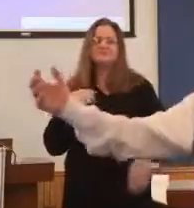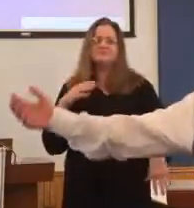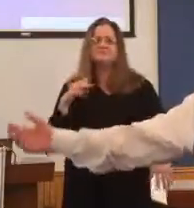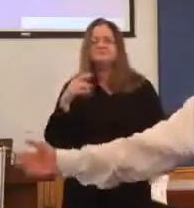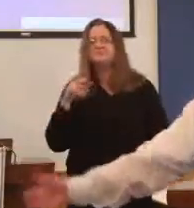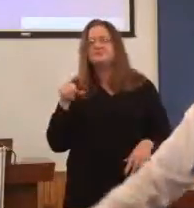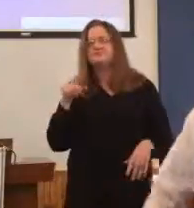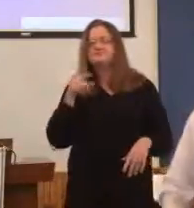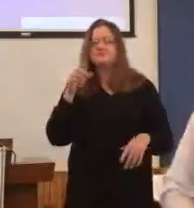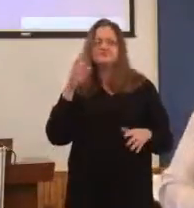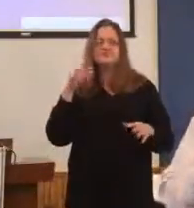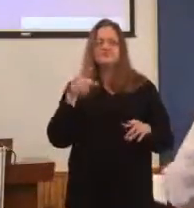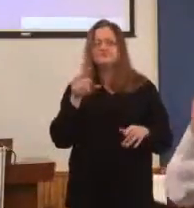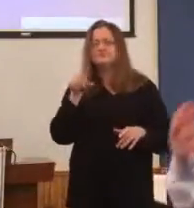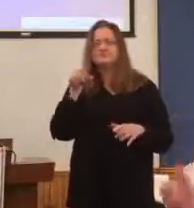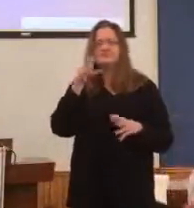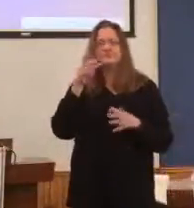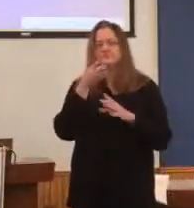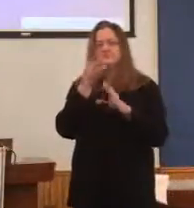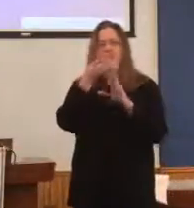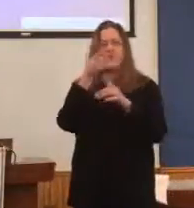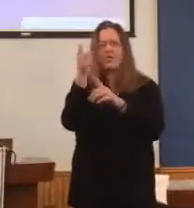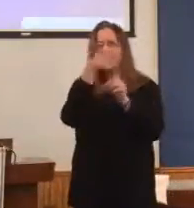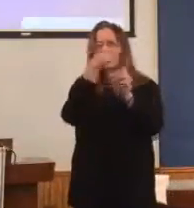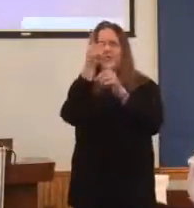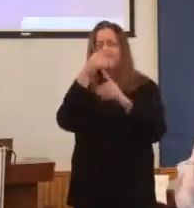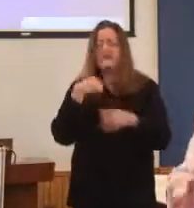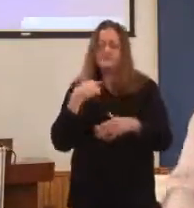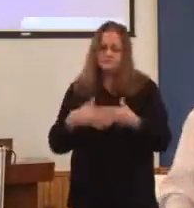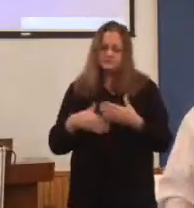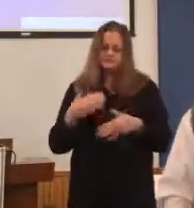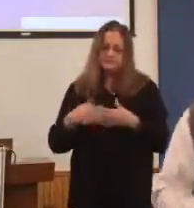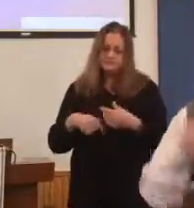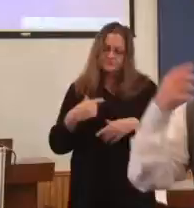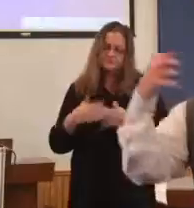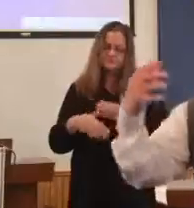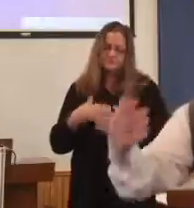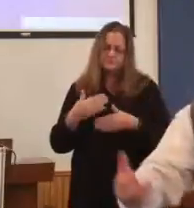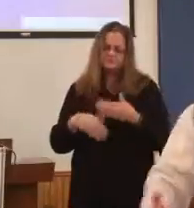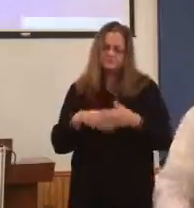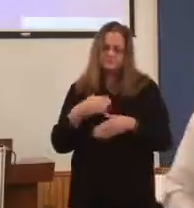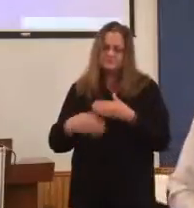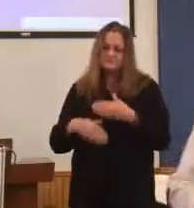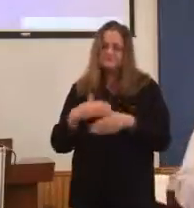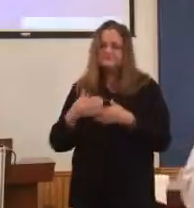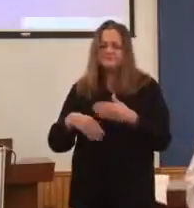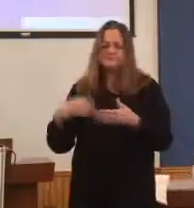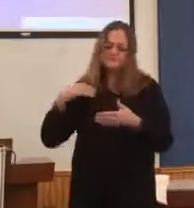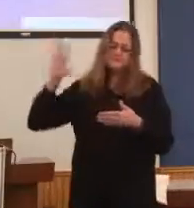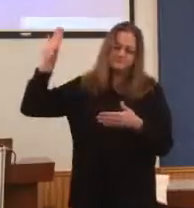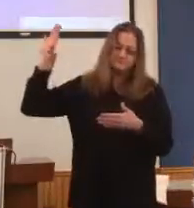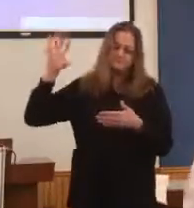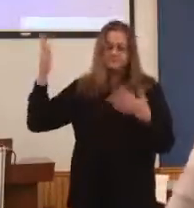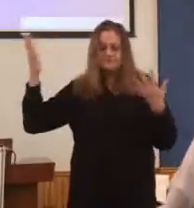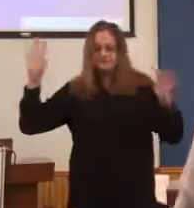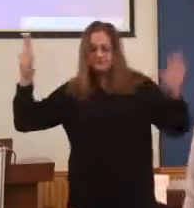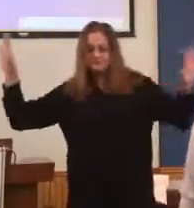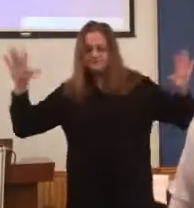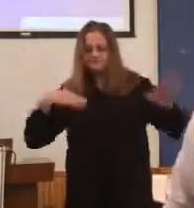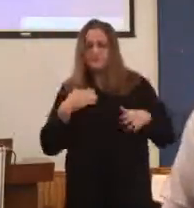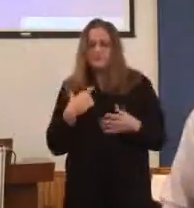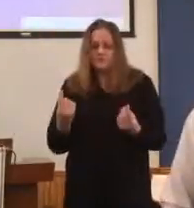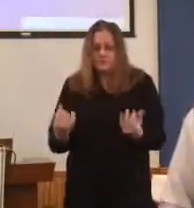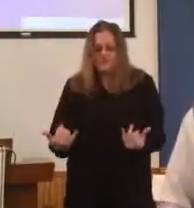through life. We move from one thing to another, doing whatever seems right to do right then.